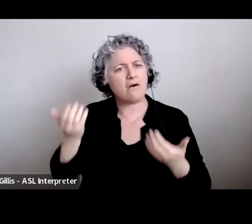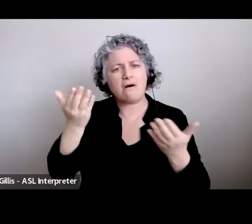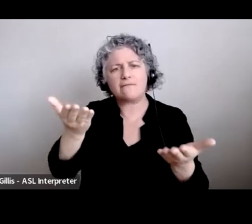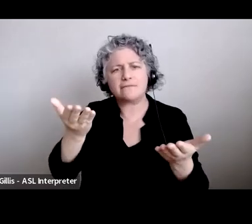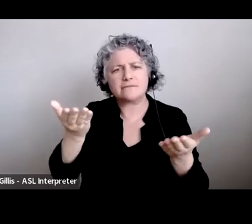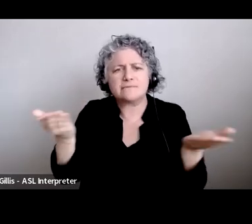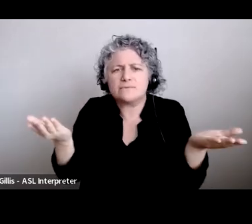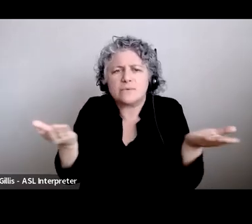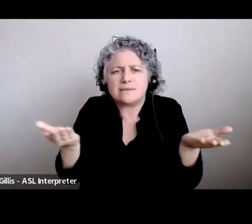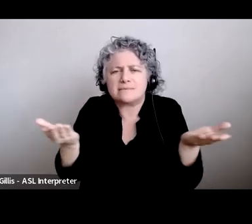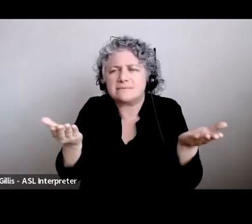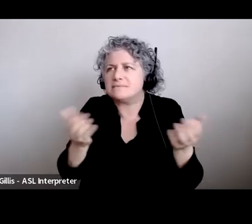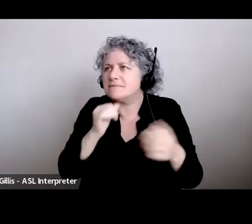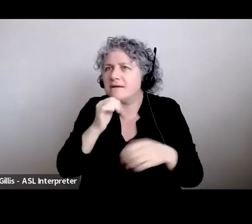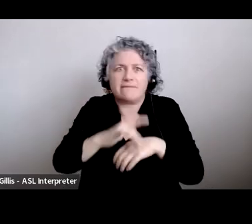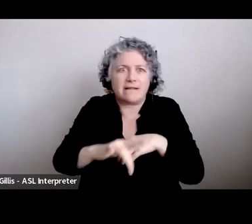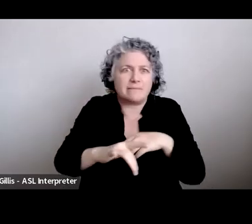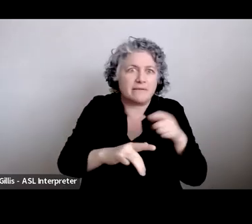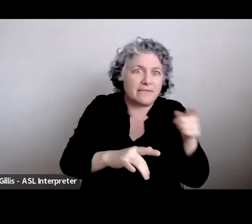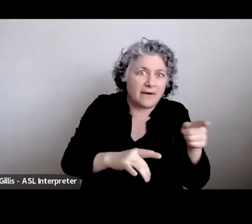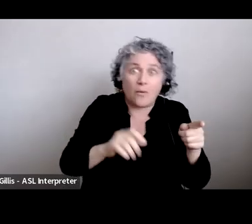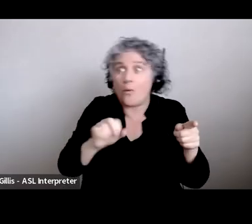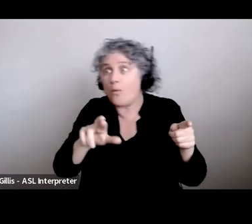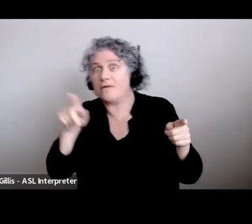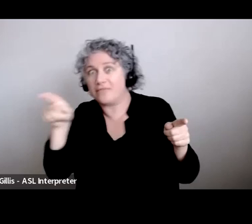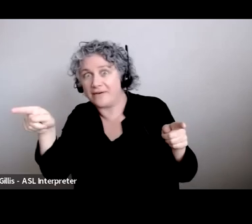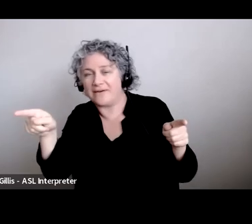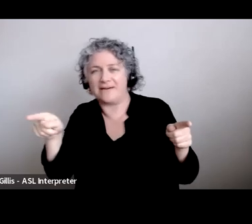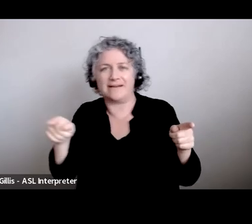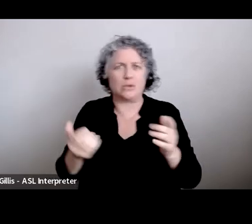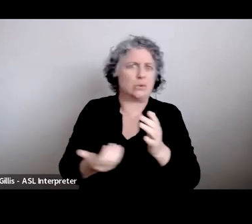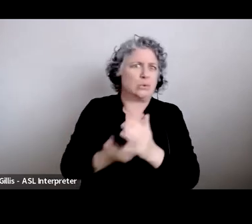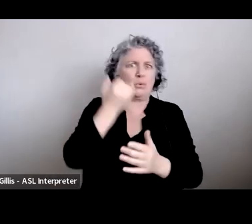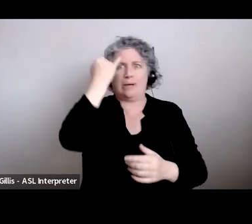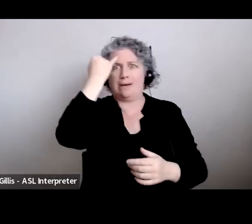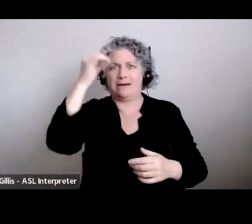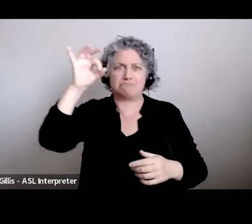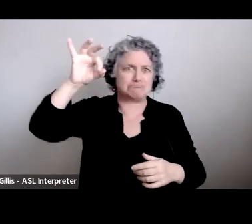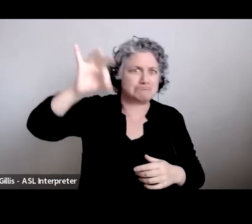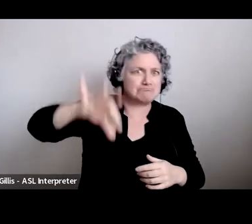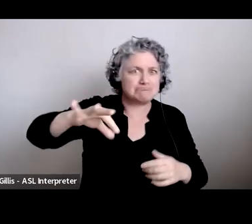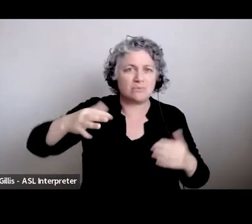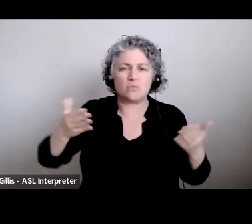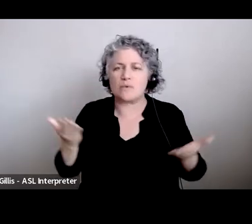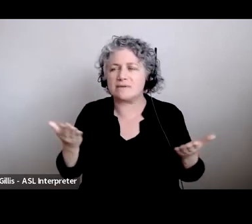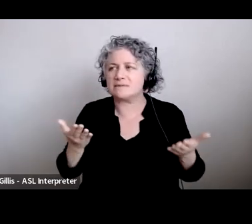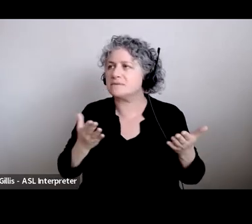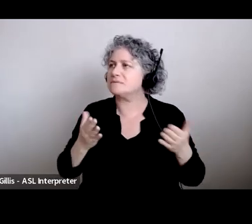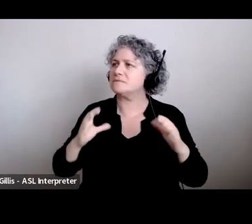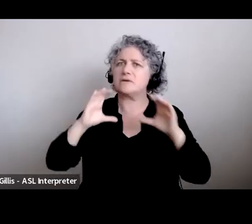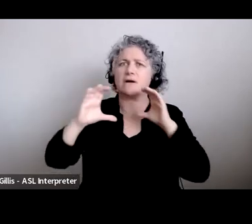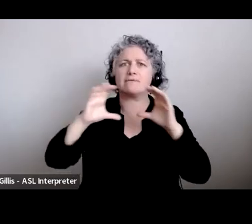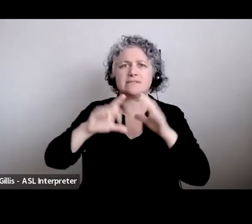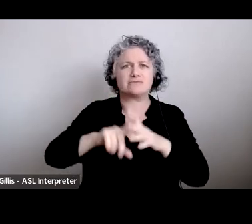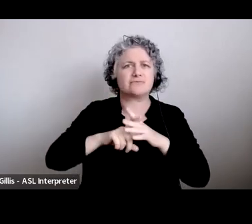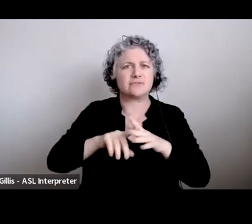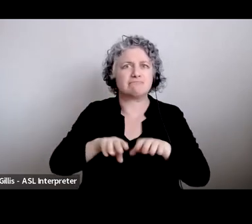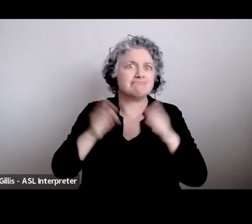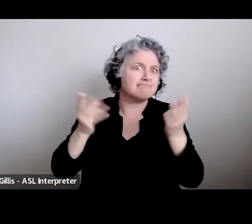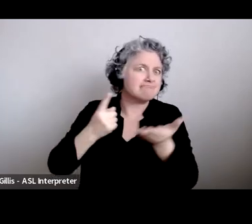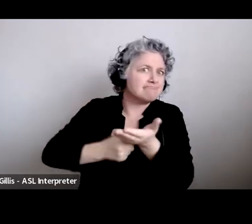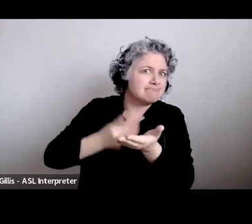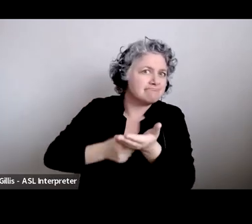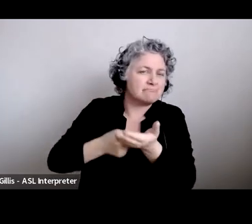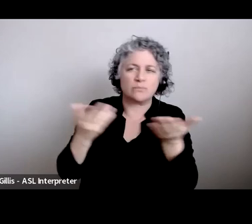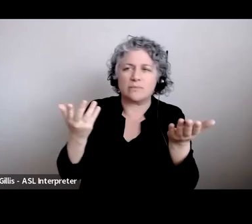isn't available in either film or television? What's the new idea, and what's the conversation we can start? So there